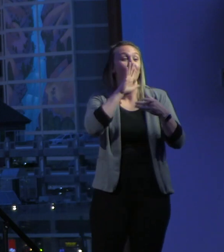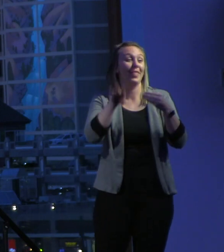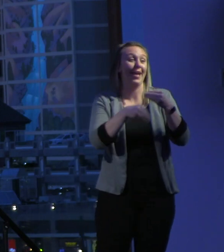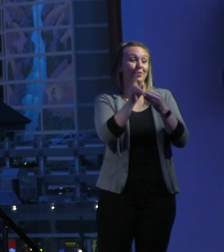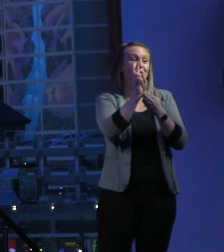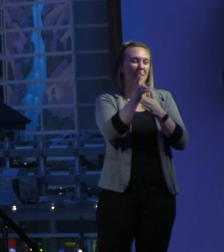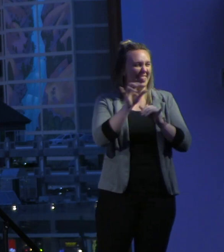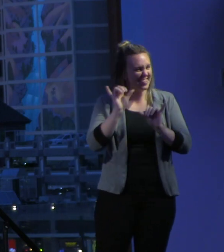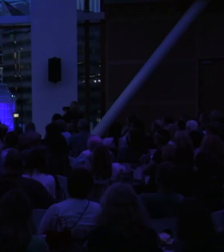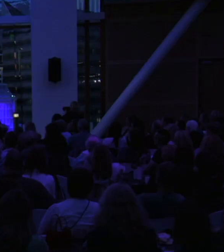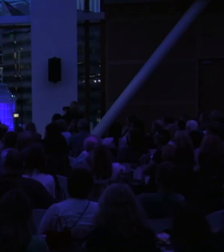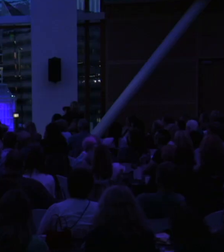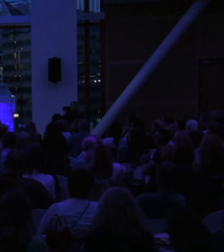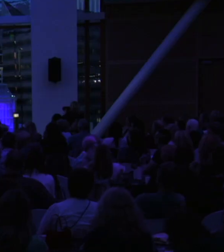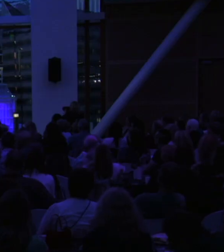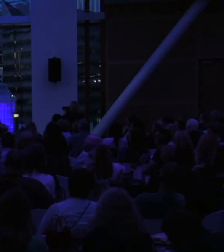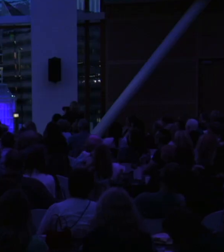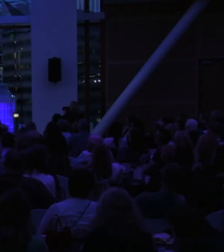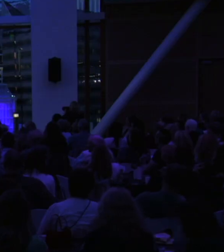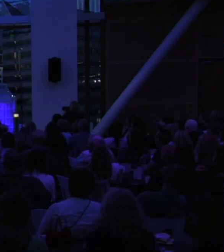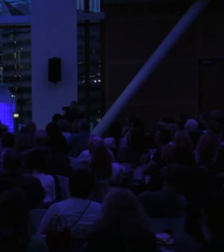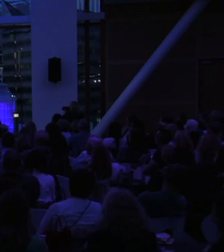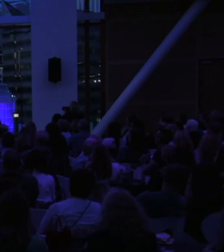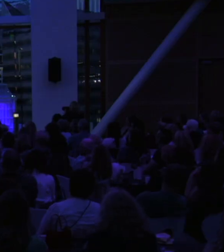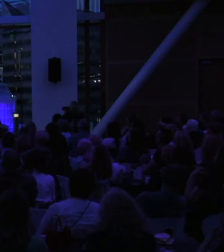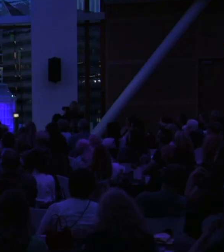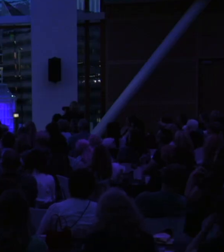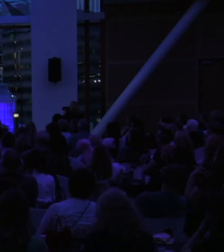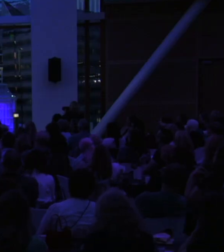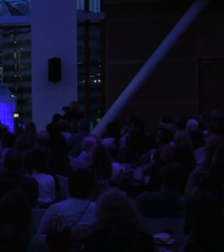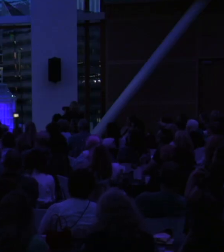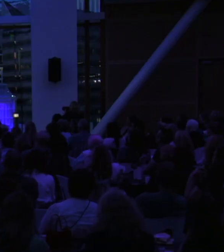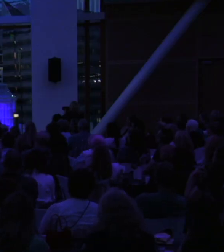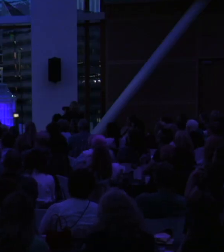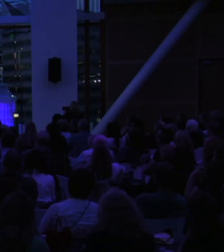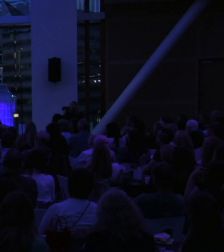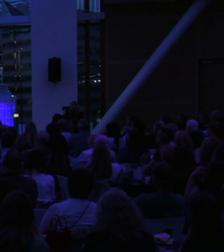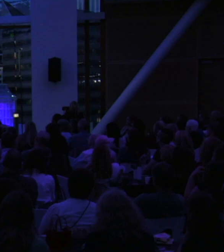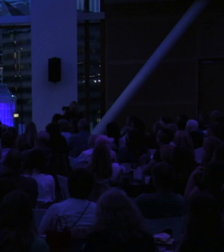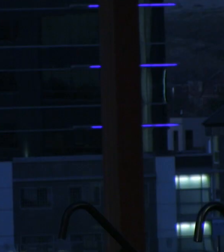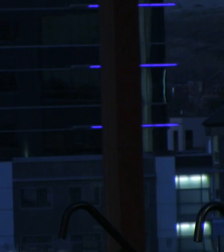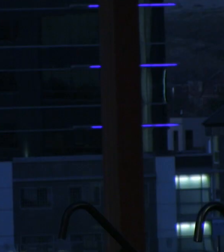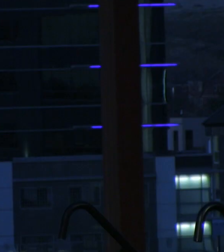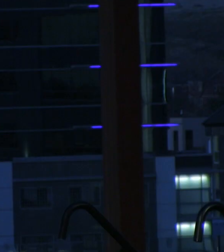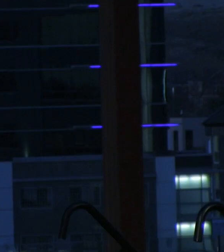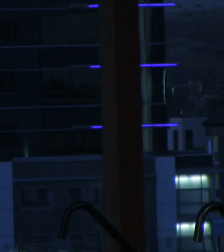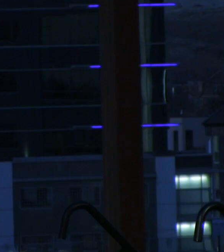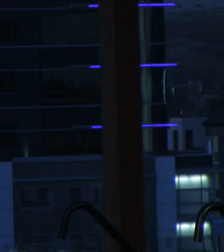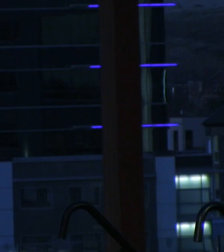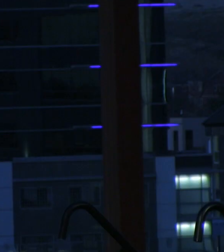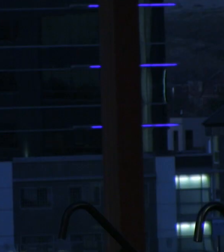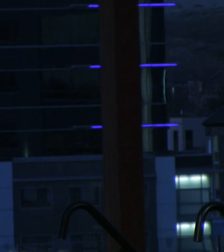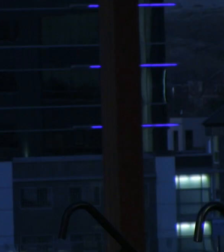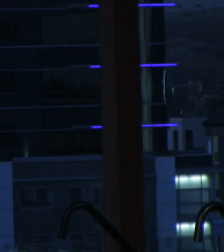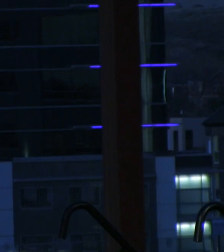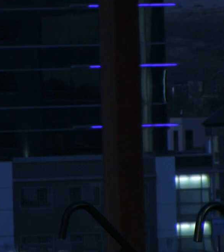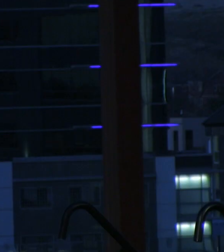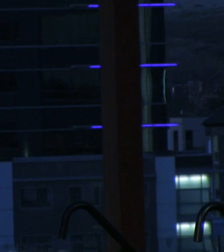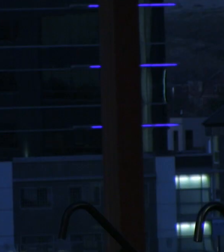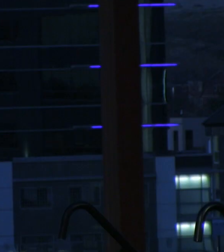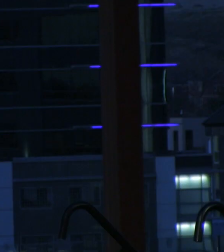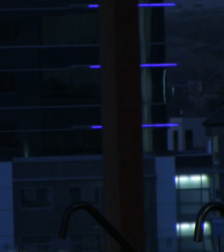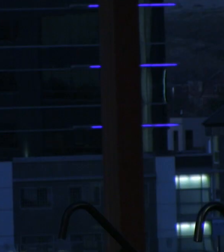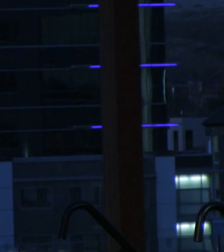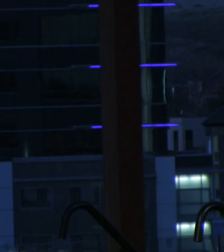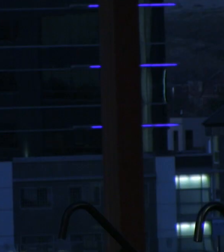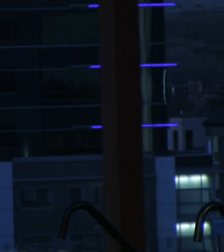Yeah, baby. So what this dance means, he'll dance more if you stand up and commit to be an annual prescriber and